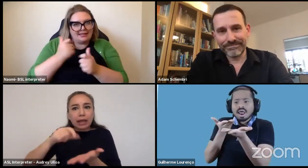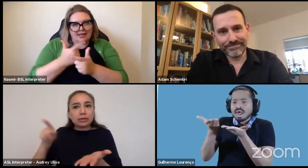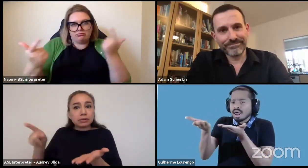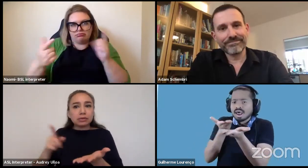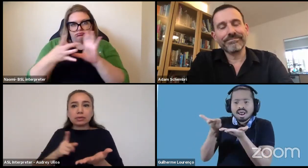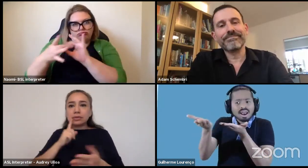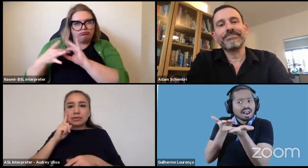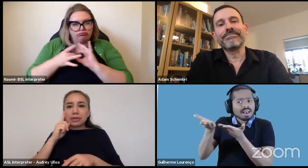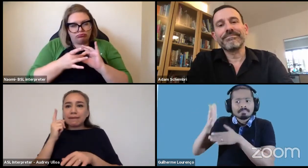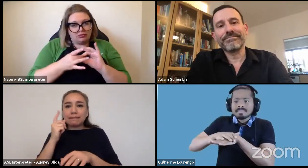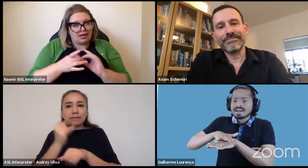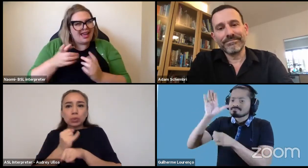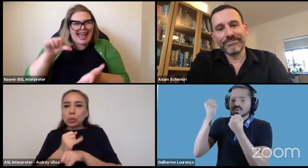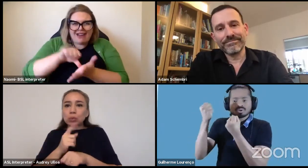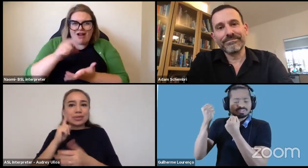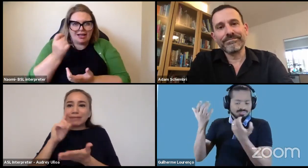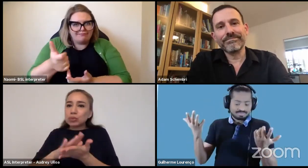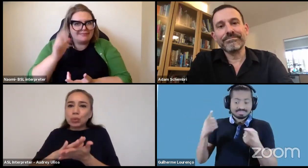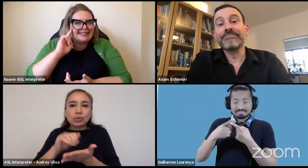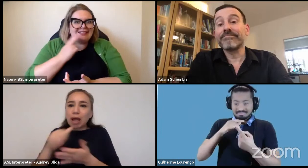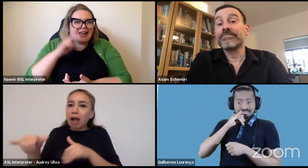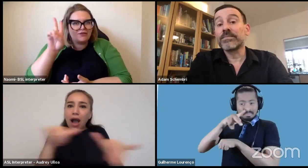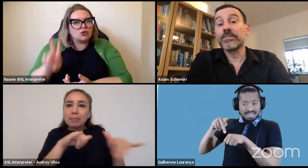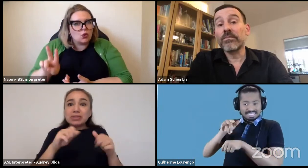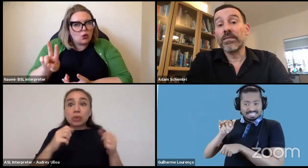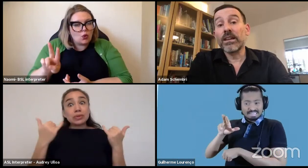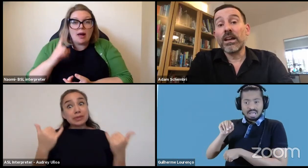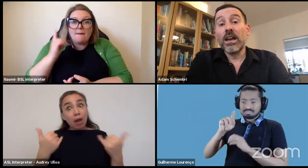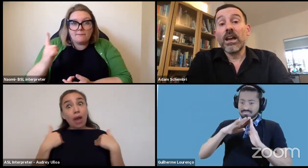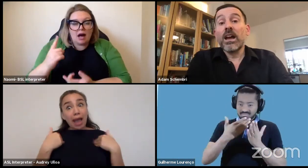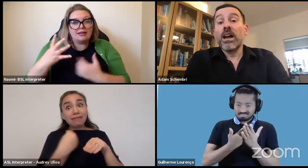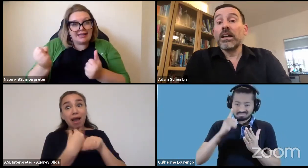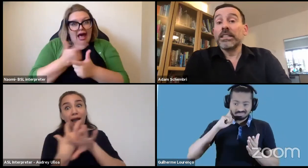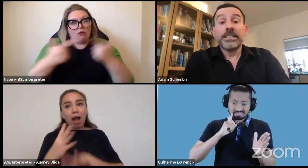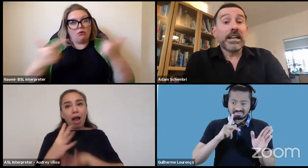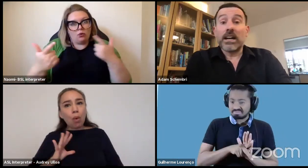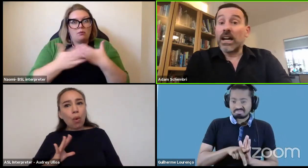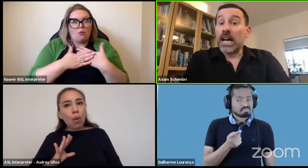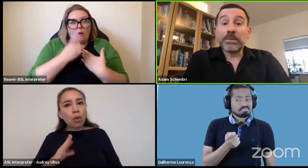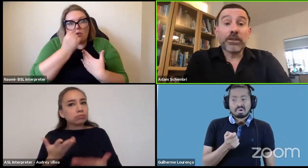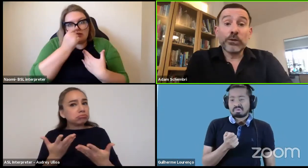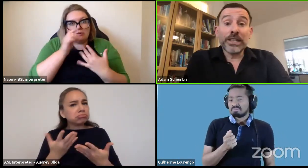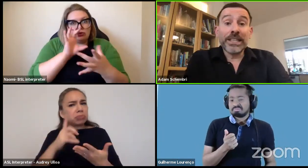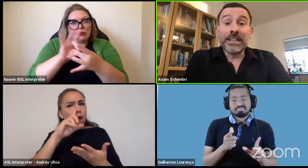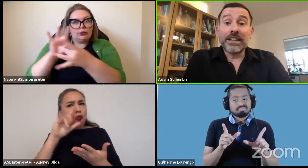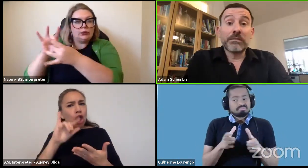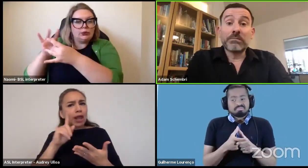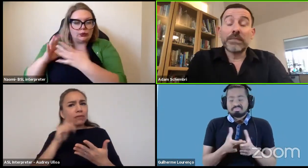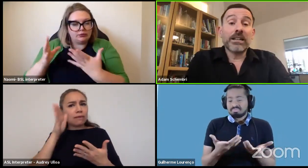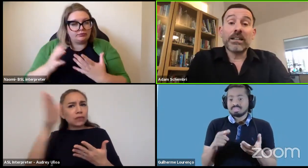are not common. So would like to comment, Adam, on this? Yeah, absolutely.